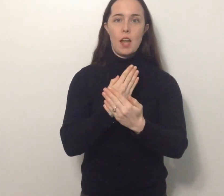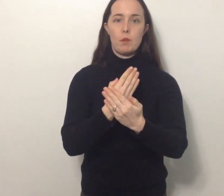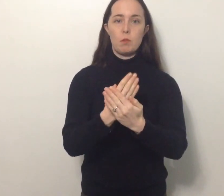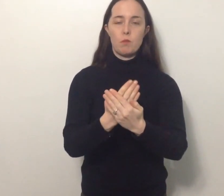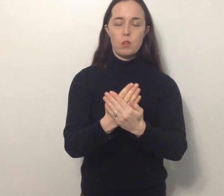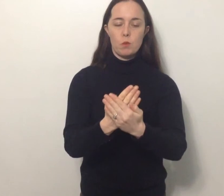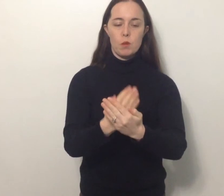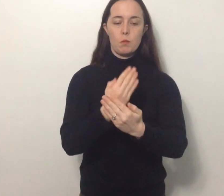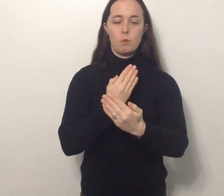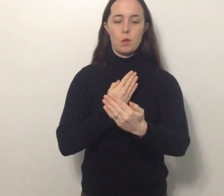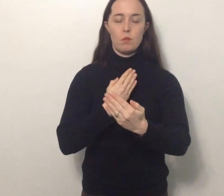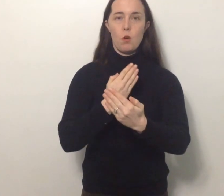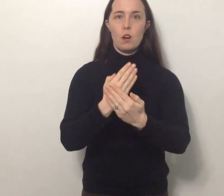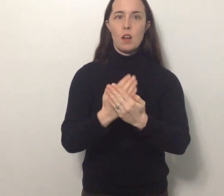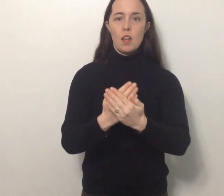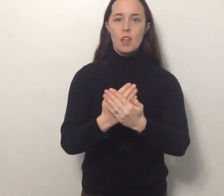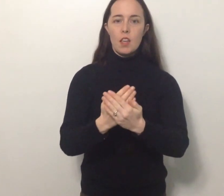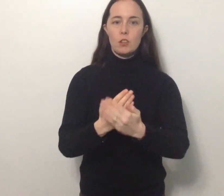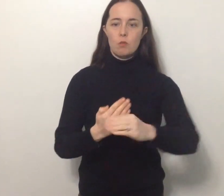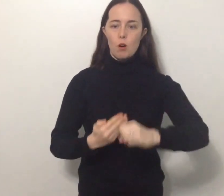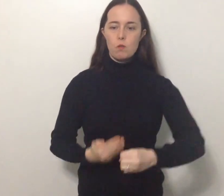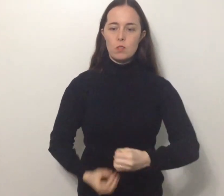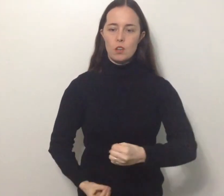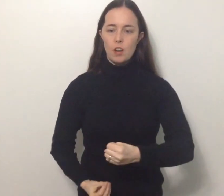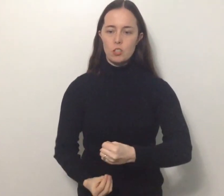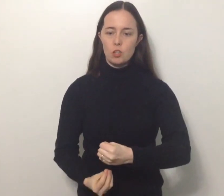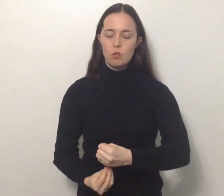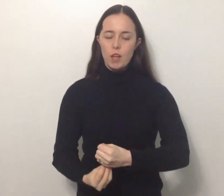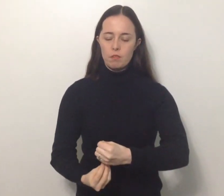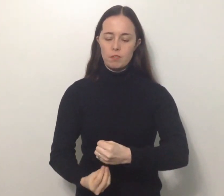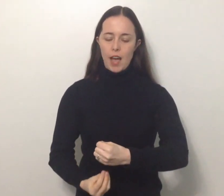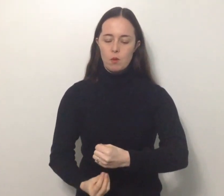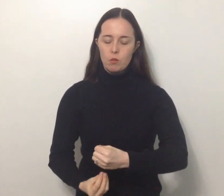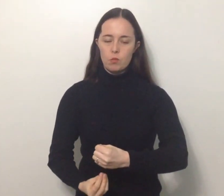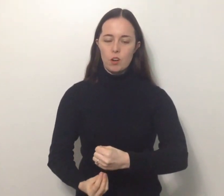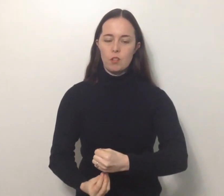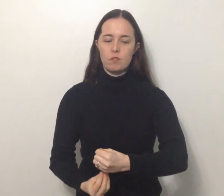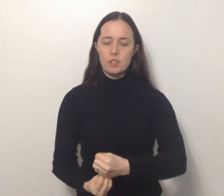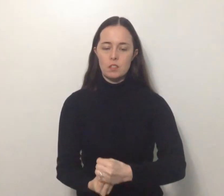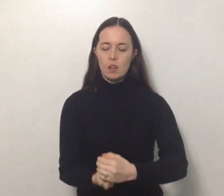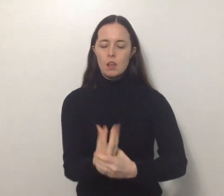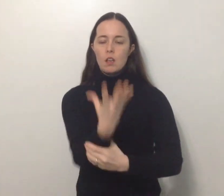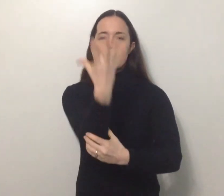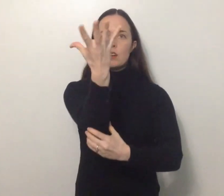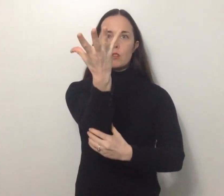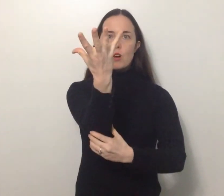happened before this moment. Before it grows, your hand's going to grow like a flower through your other fist.